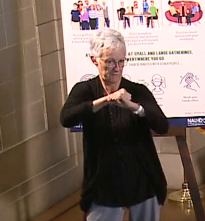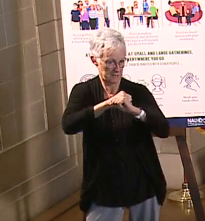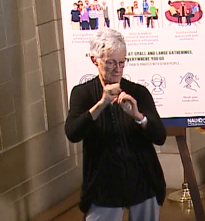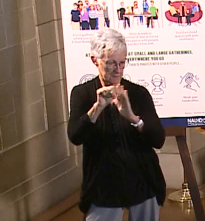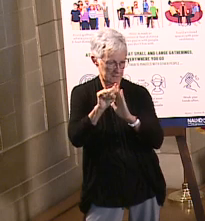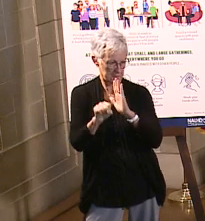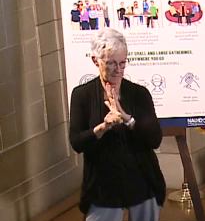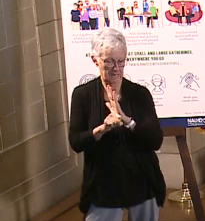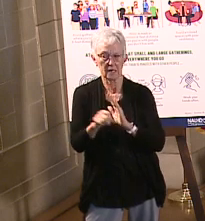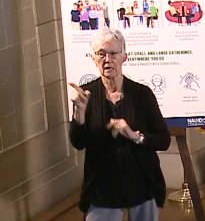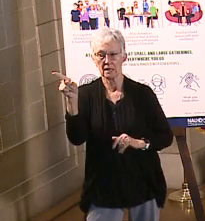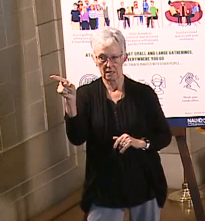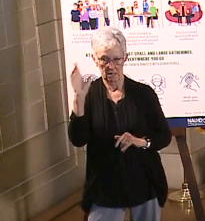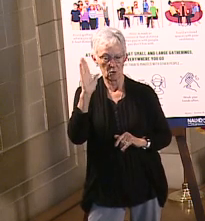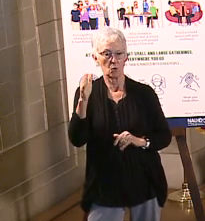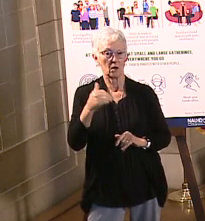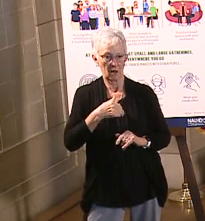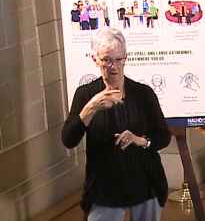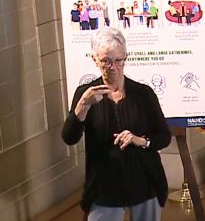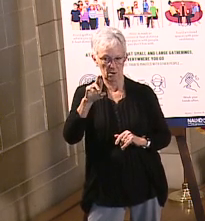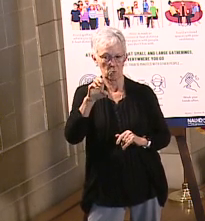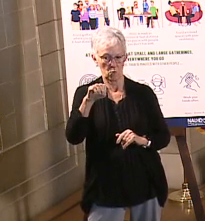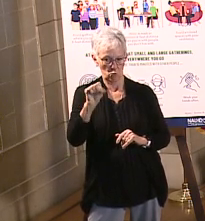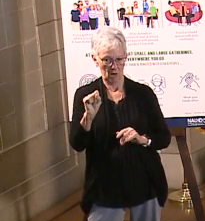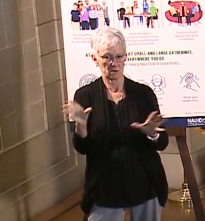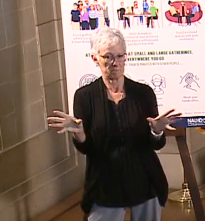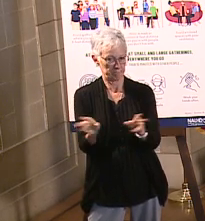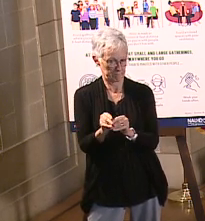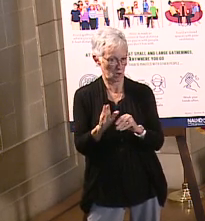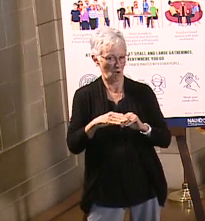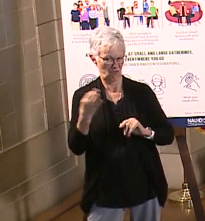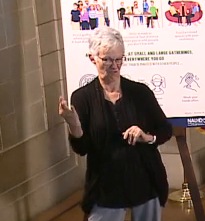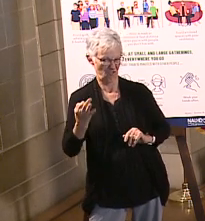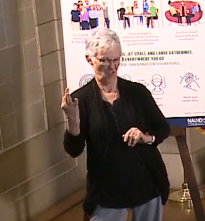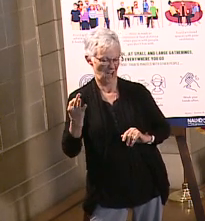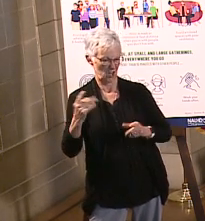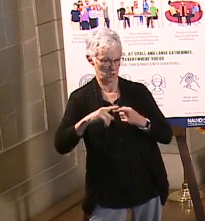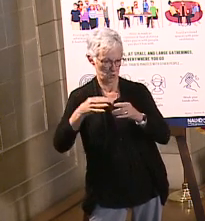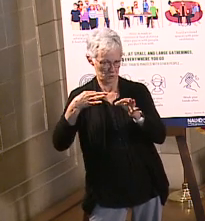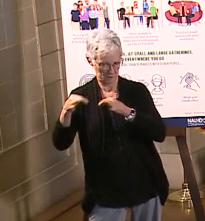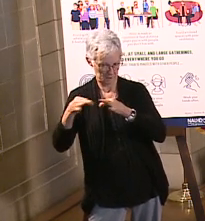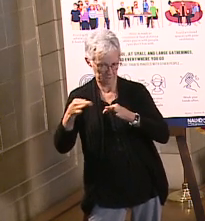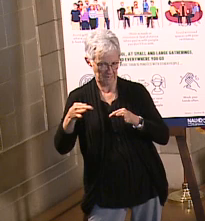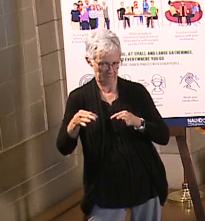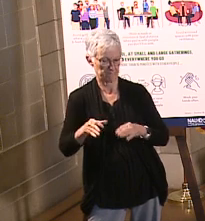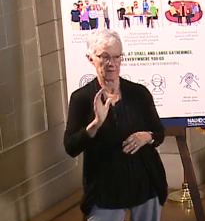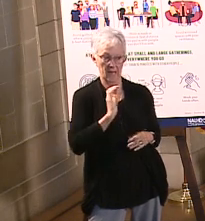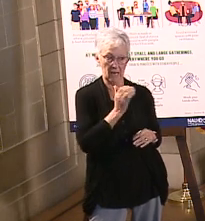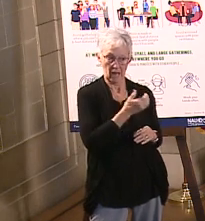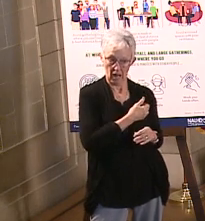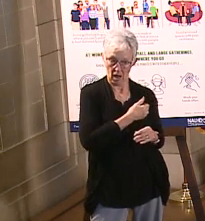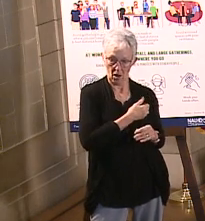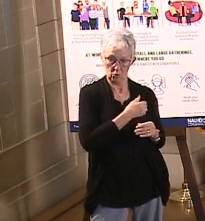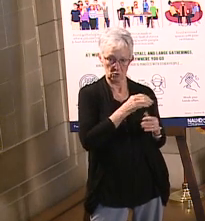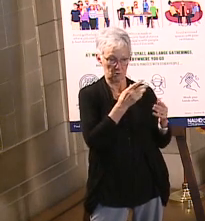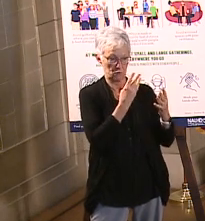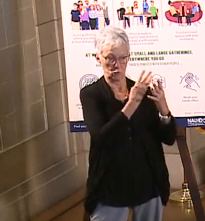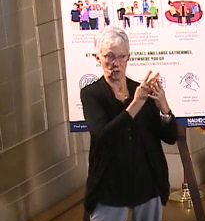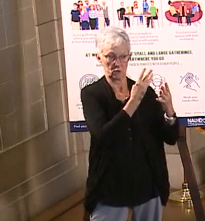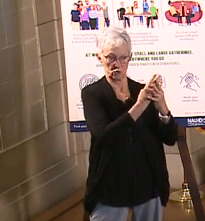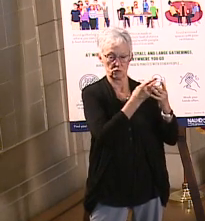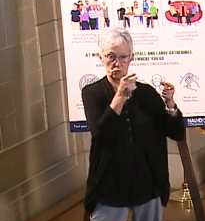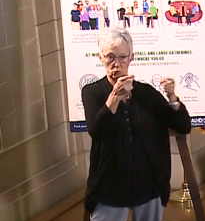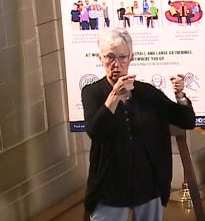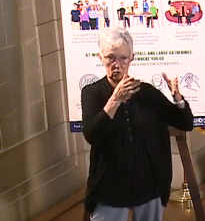a press conference on Friday to go through this in detail. Our Corrections Director, Scott Frakes, has done a great job across his entire career